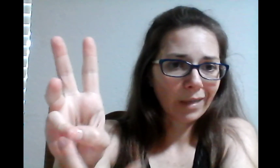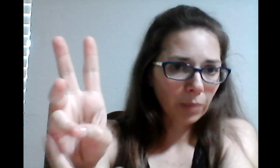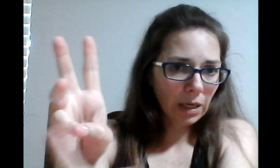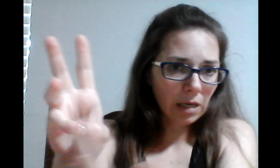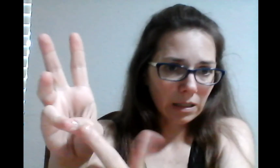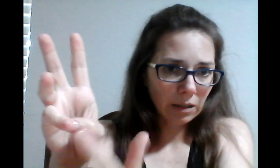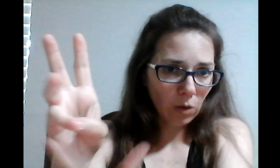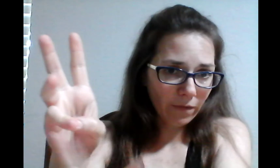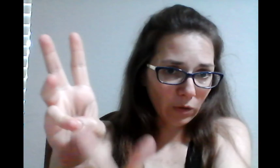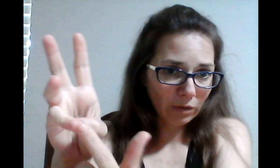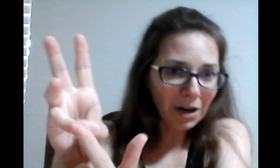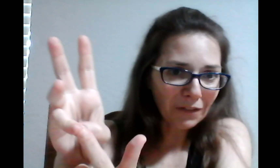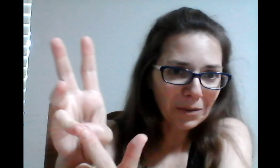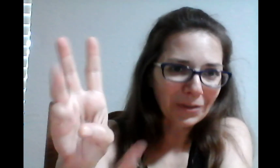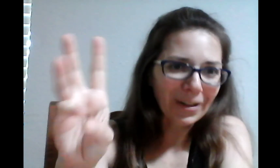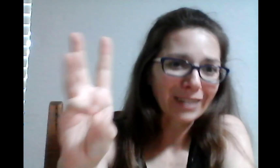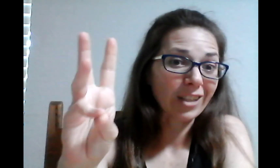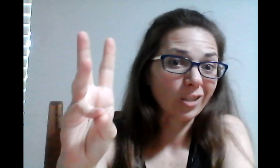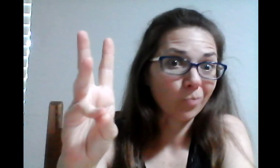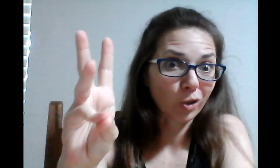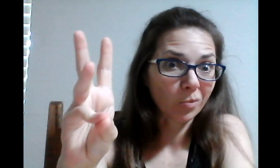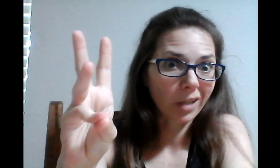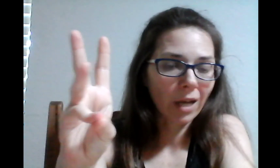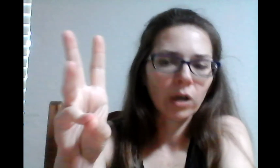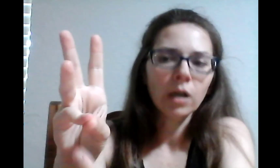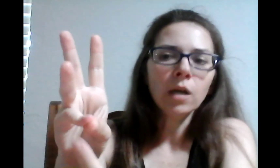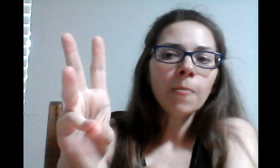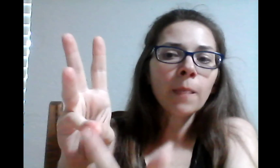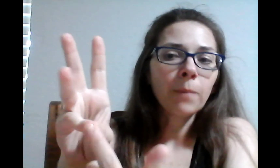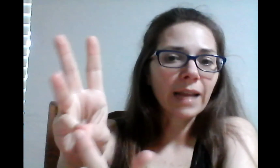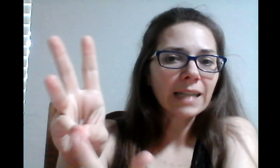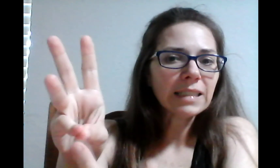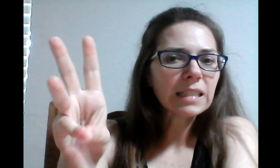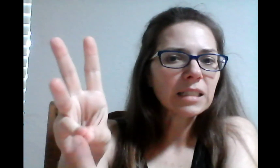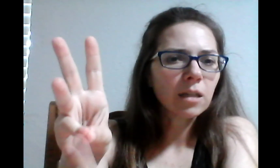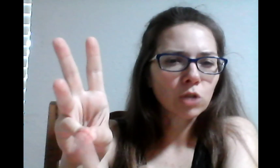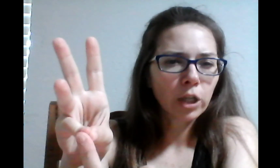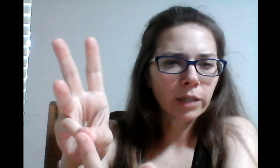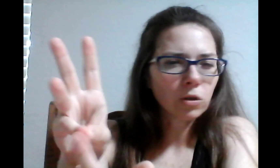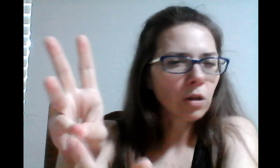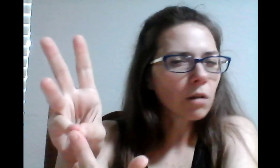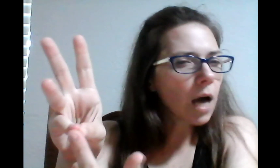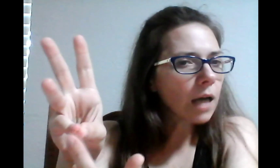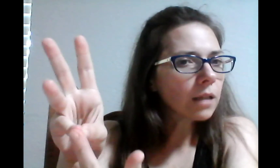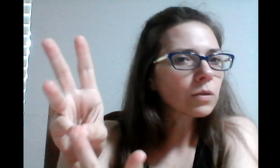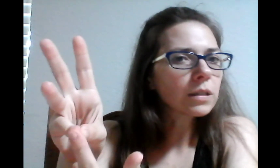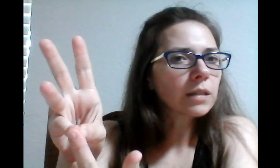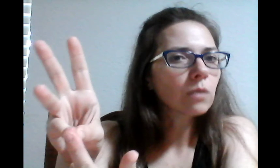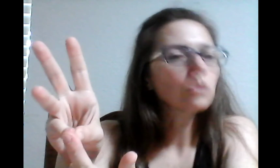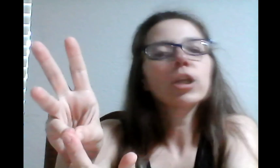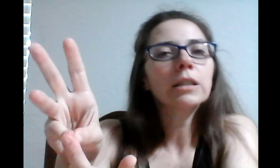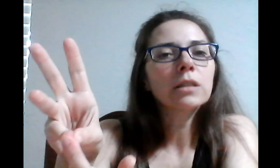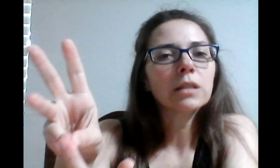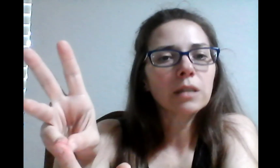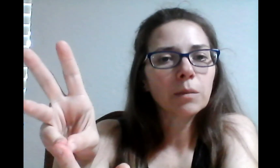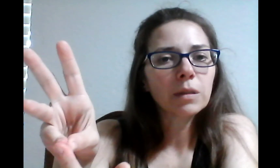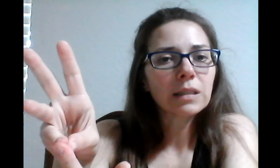pinky doesn't quite feel comfortable doing that, so I just push them together. But that's that subtle change. There's a lot of little subtle changes in some of the signs